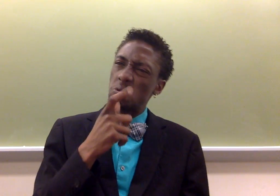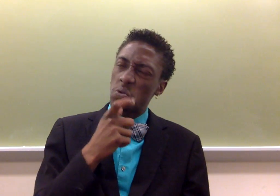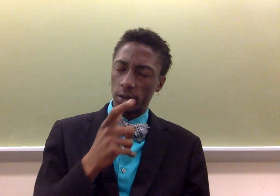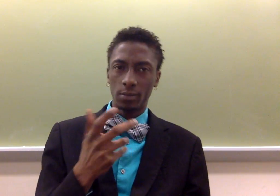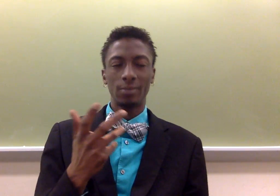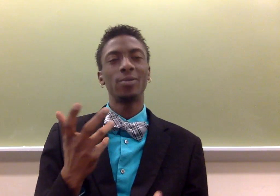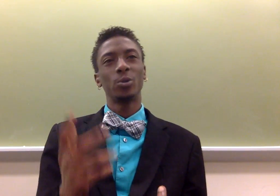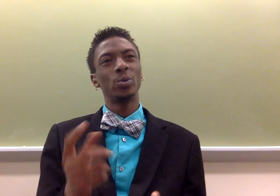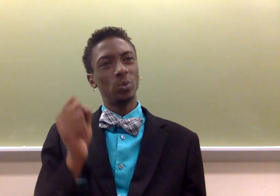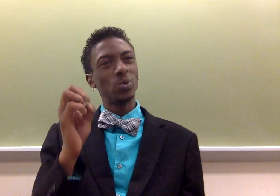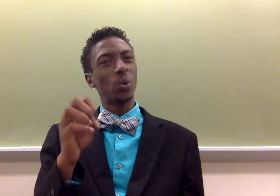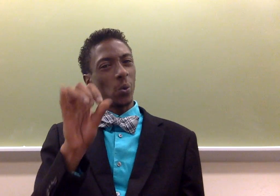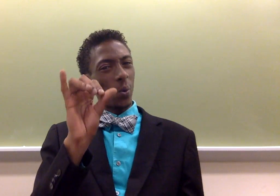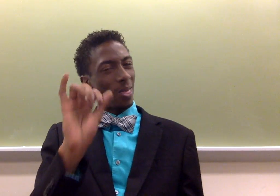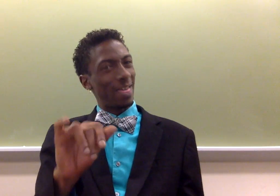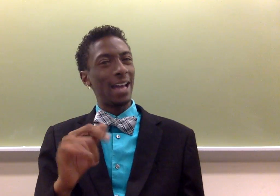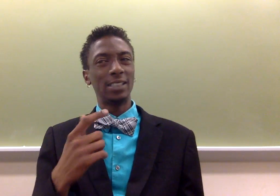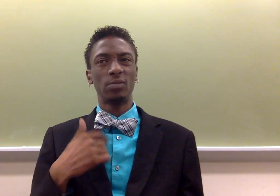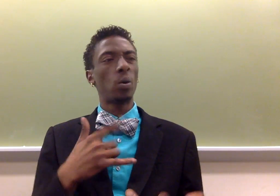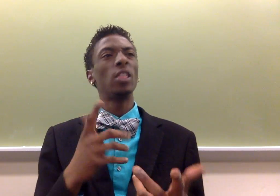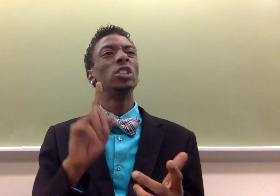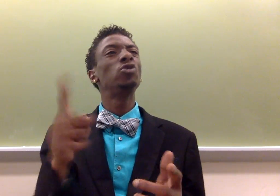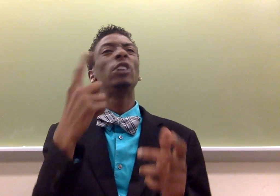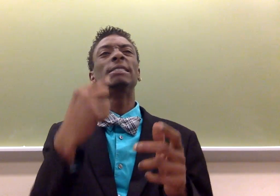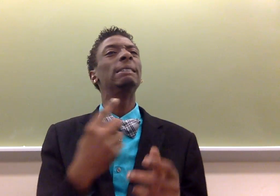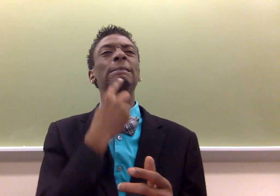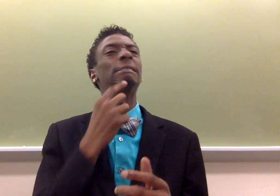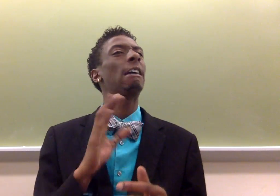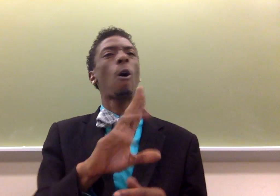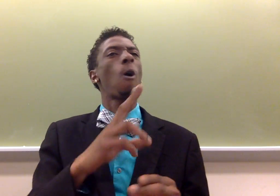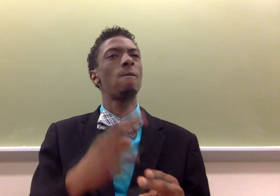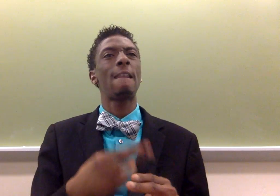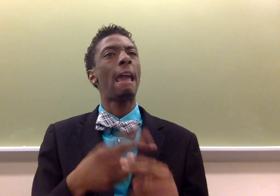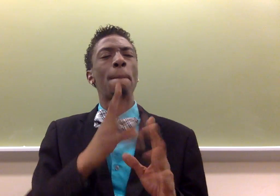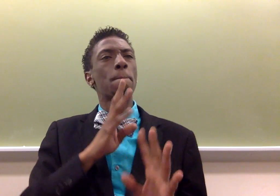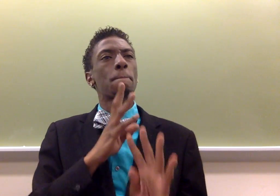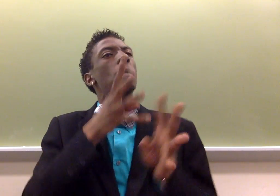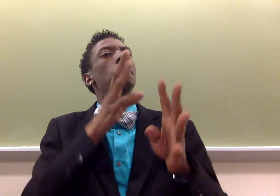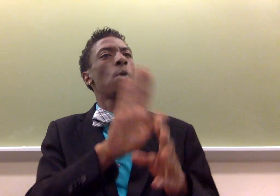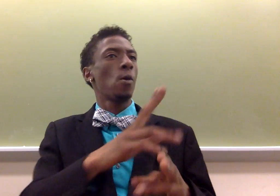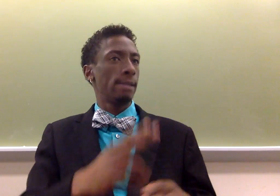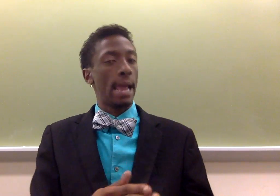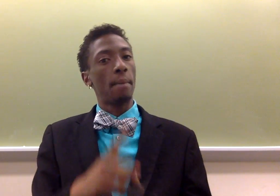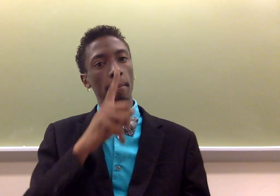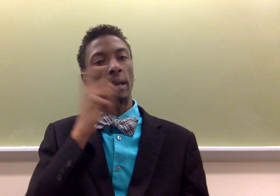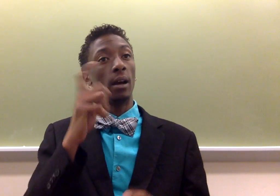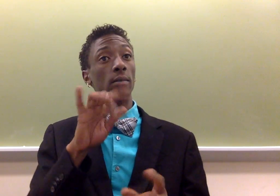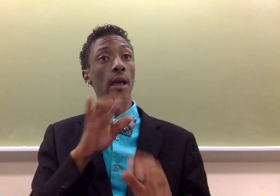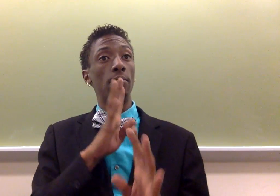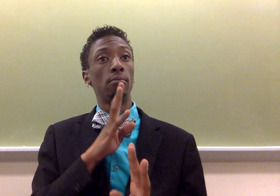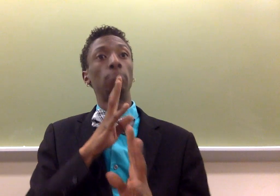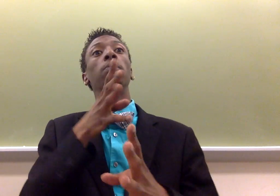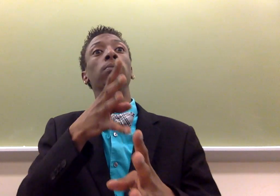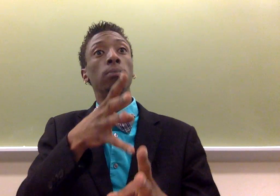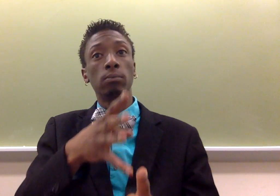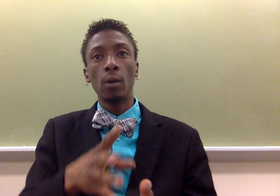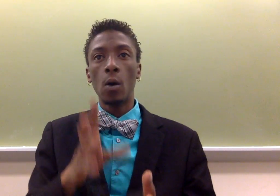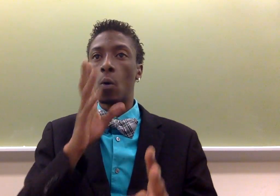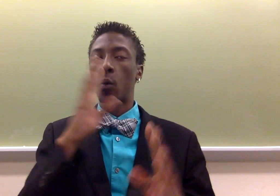And so that's why we just said, well, just say her name. You're right, just say it, because saying it brings attention to the fact that there are women